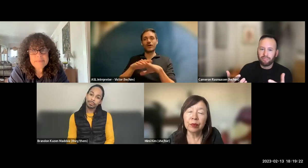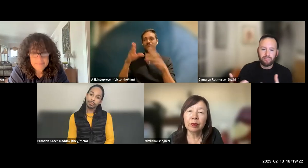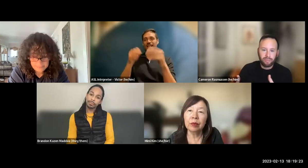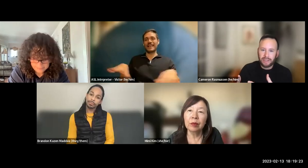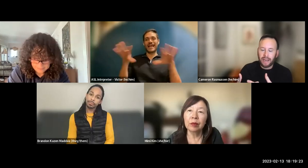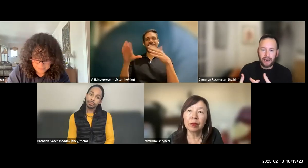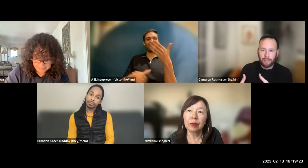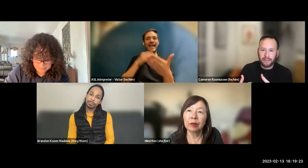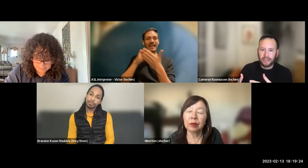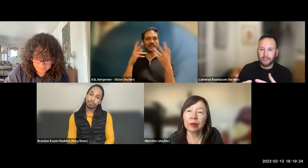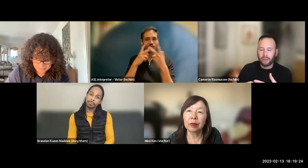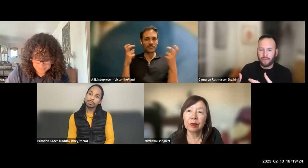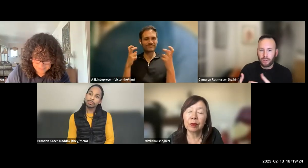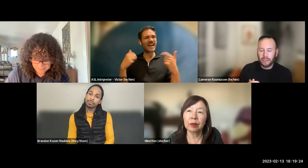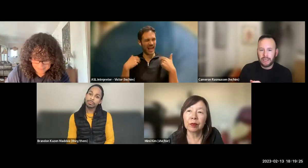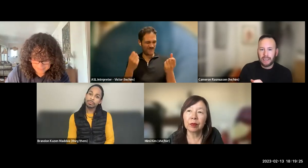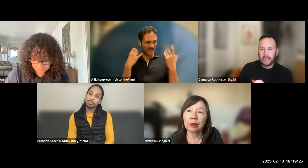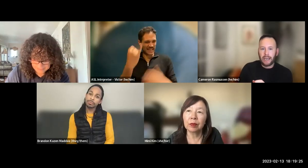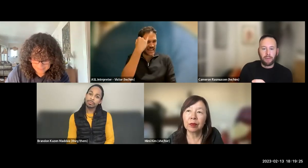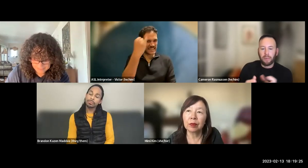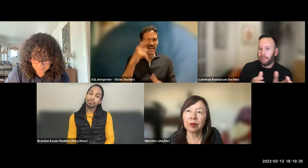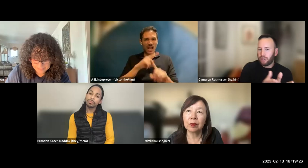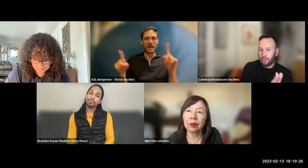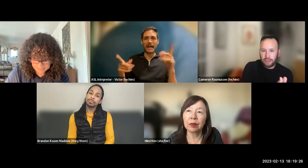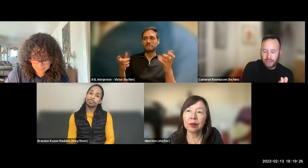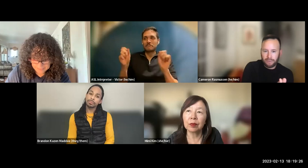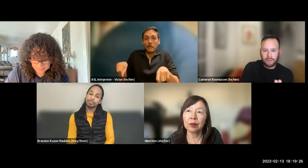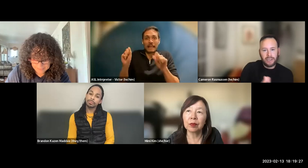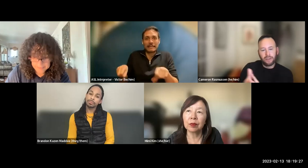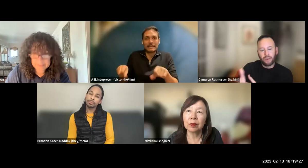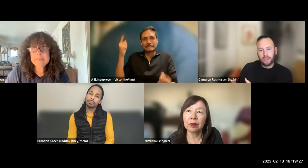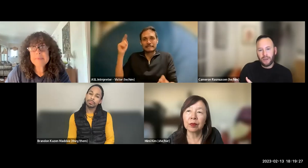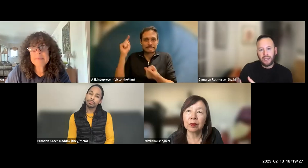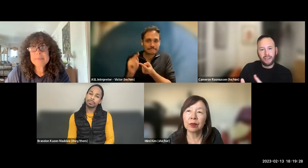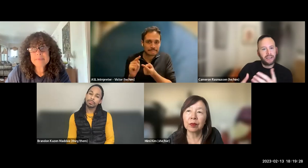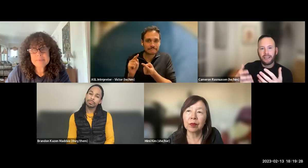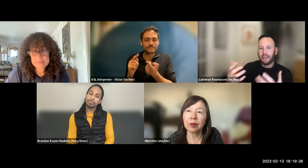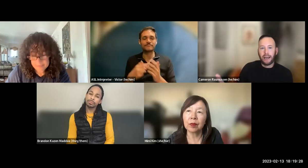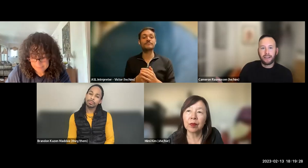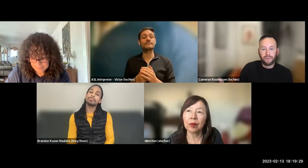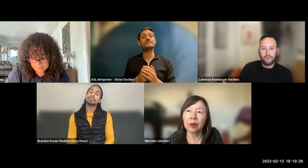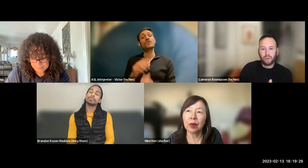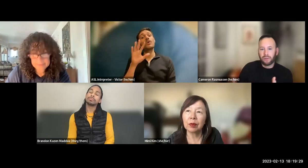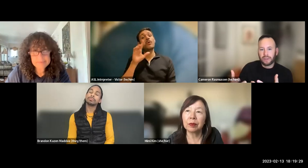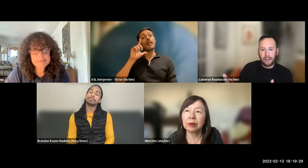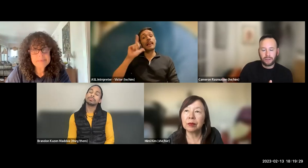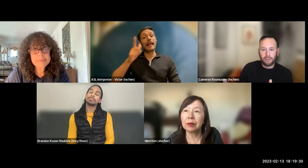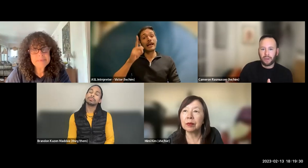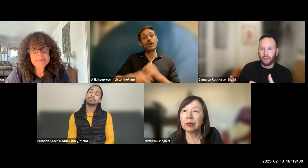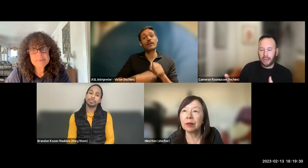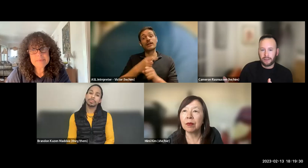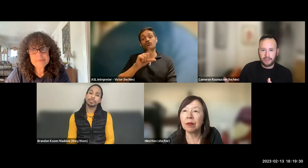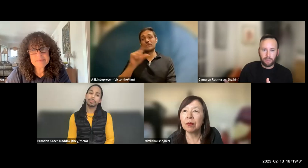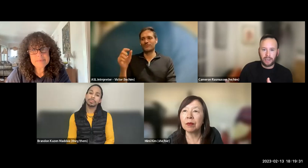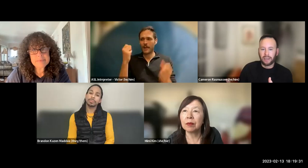ideas, not a lot of capacity. It sort of folded. In between 2015 and 2020, lots of sort of scholarship